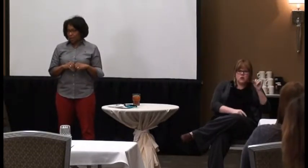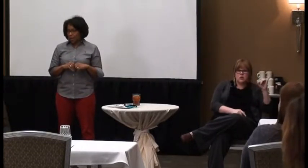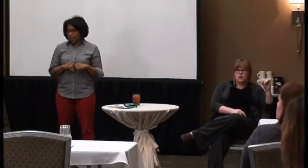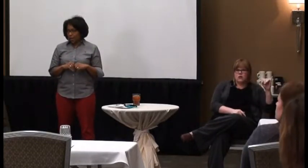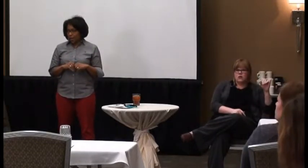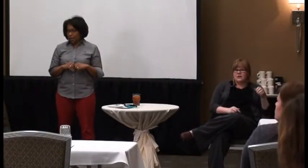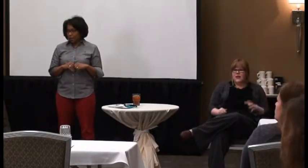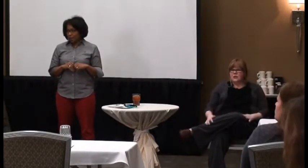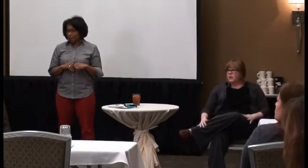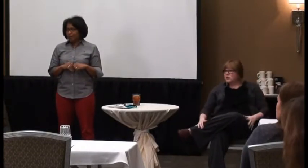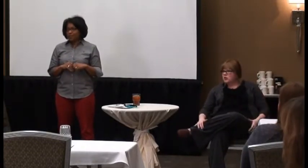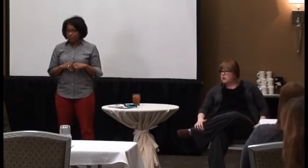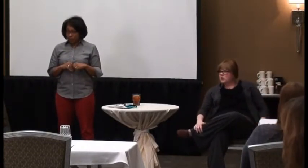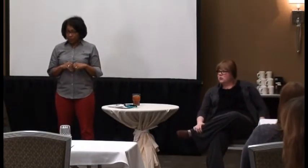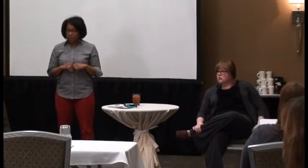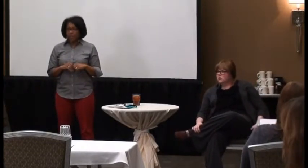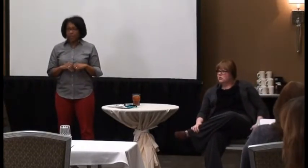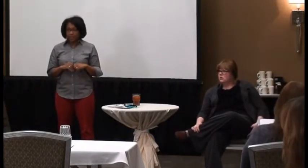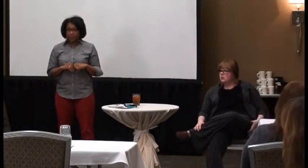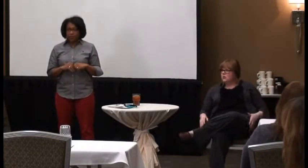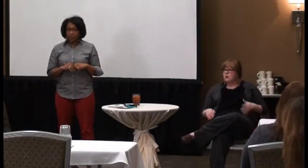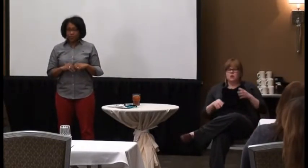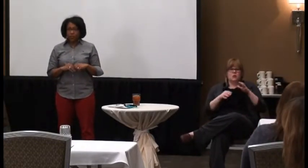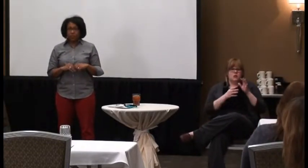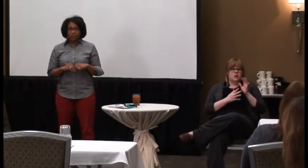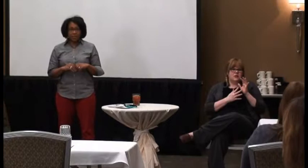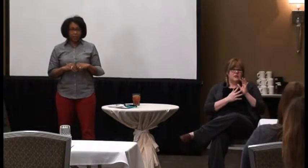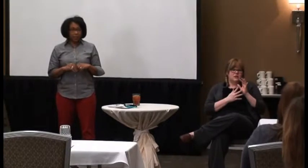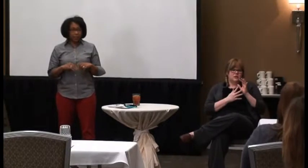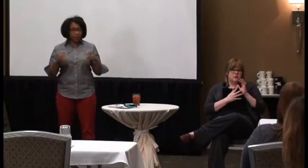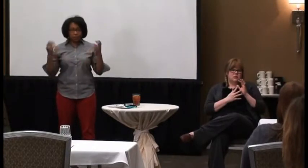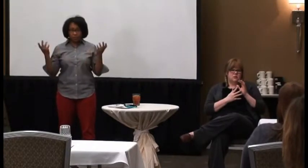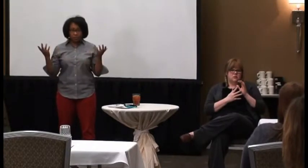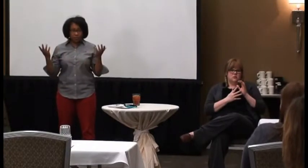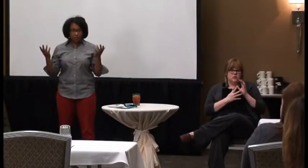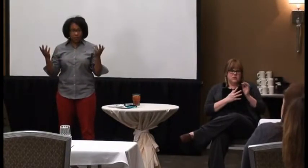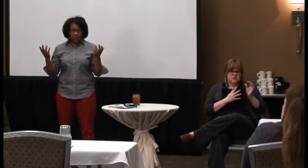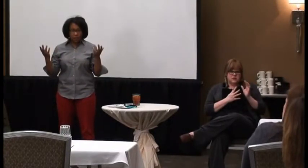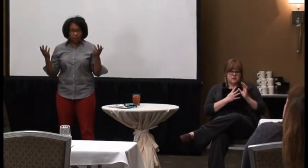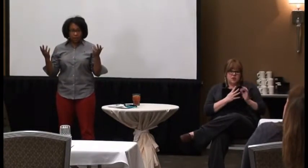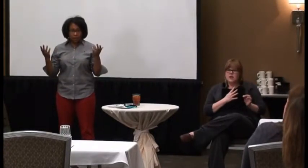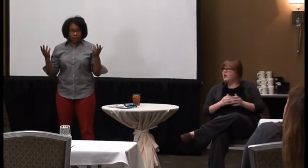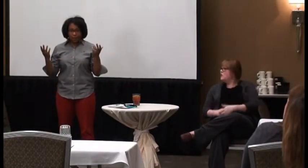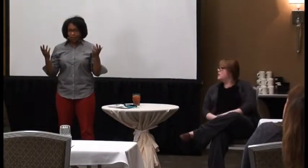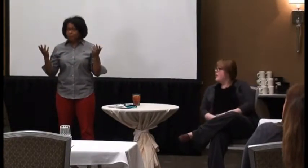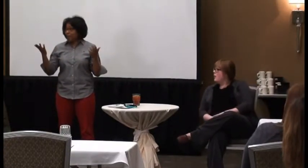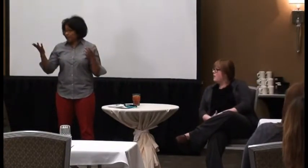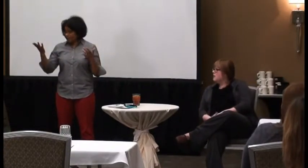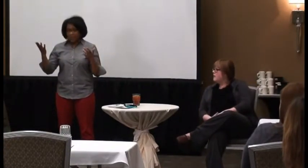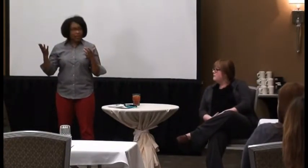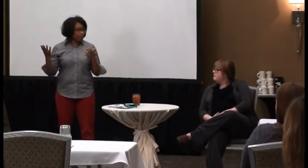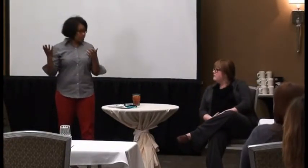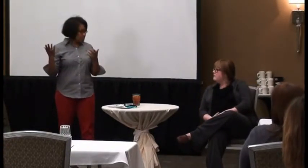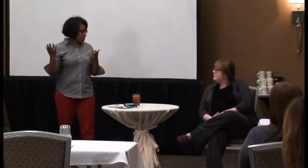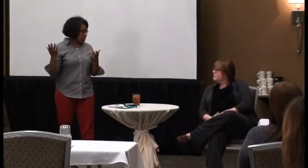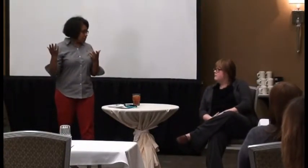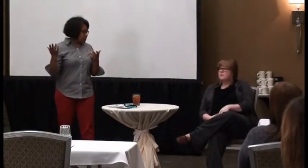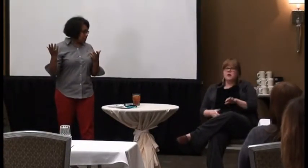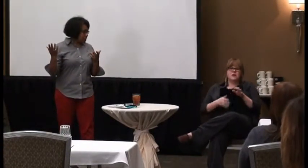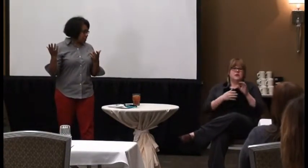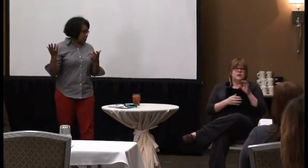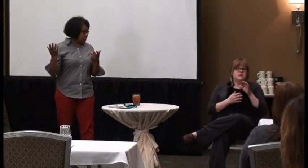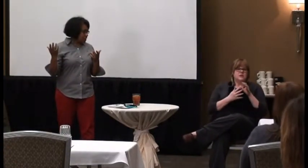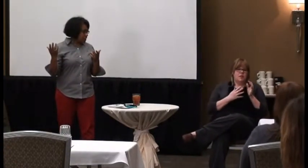Everybody's like, Reuptake inhibitor. Yeah, I'm not sure. selective serotonin reuptake inhibitors. Do you know what those are? They'll lost it Yeah. every time.